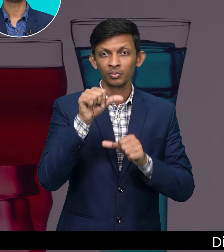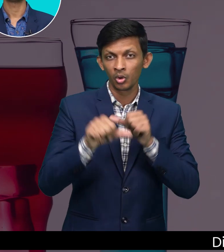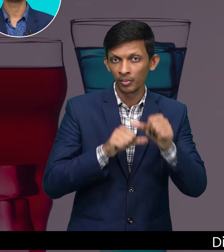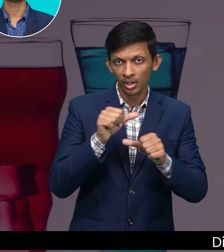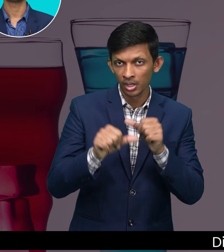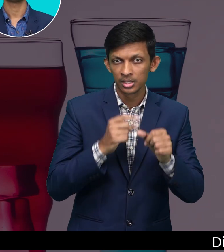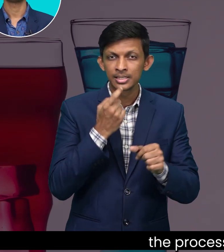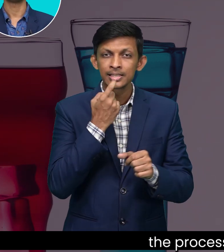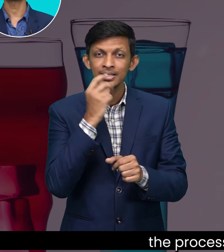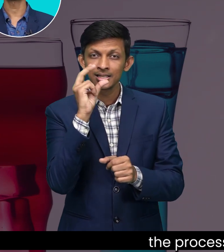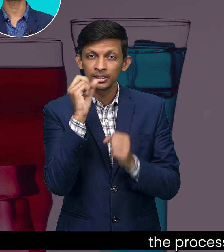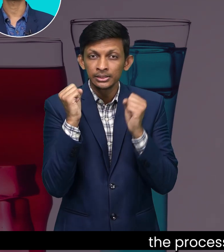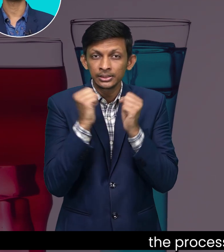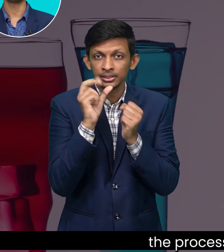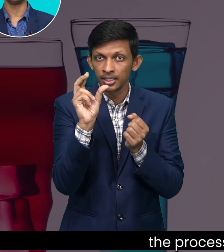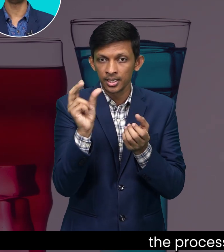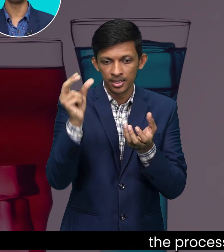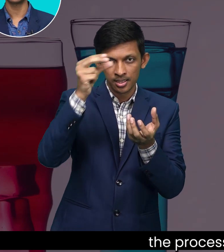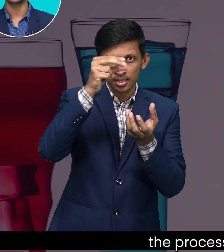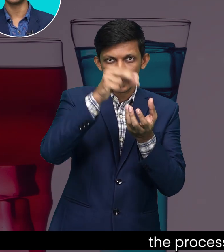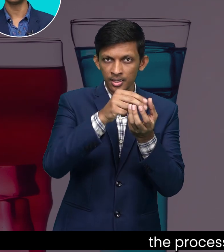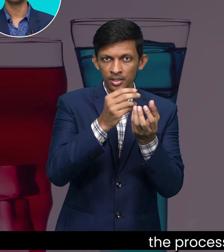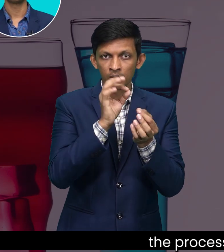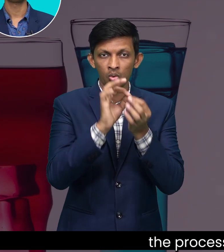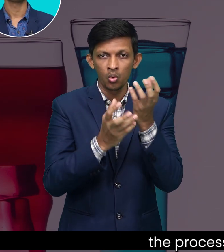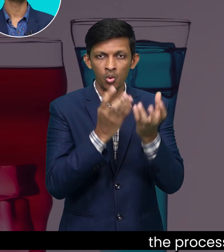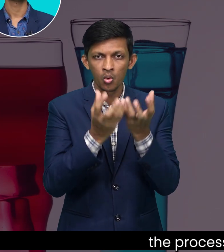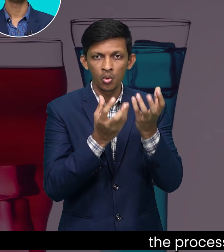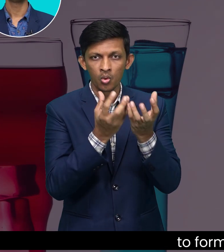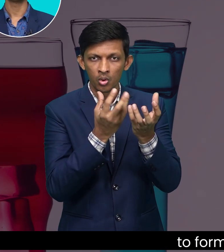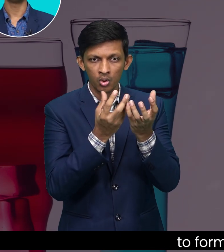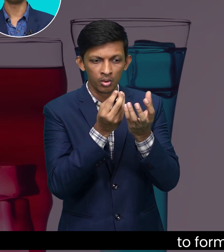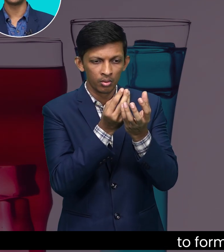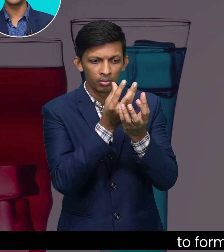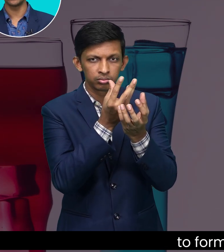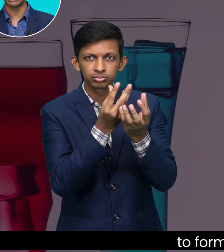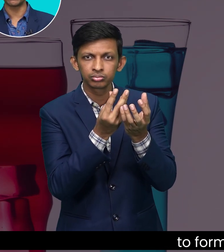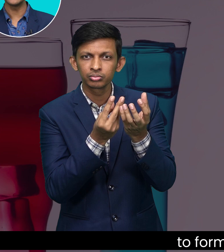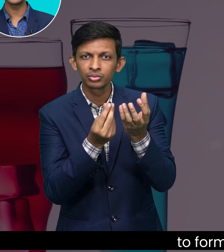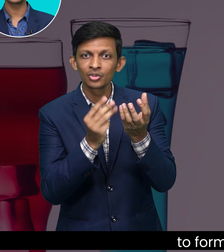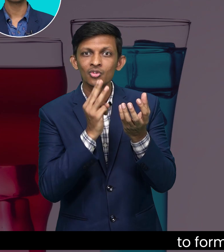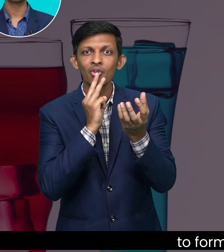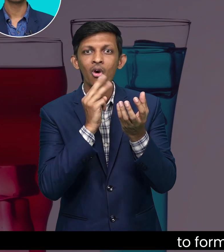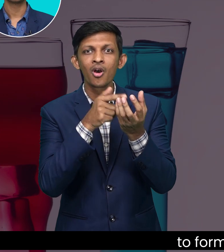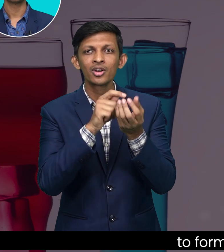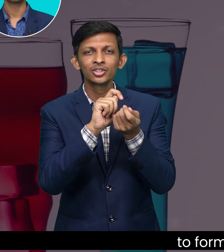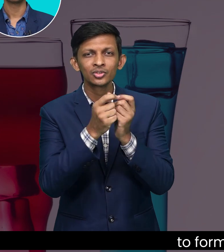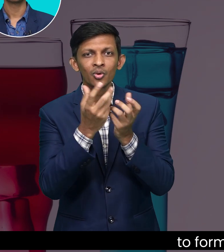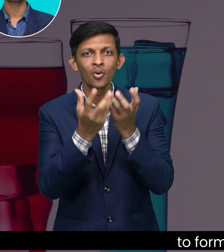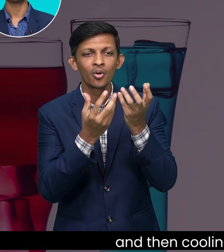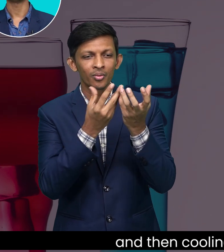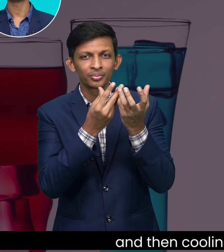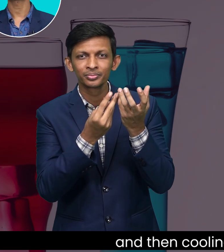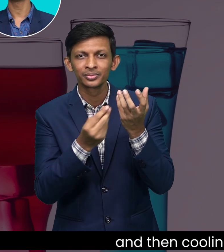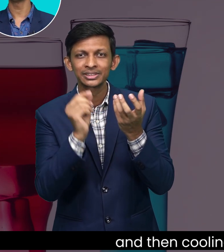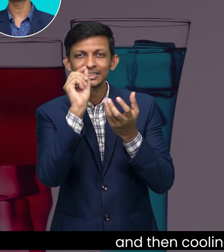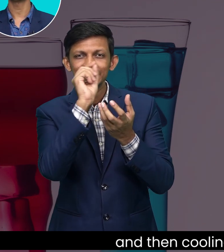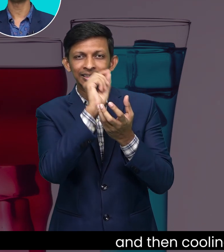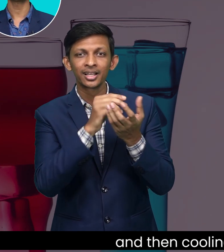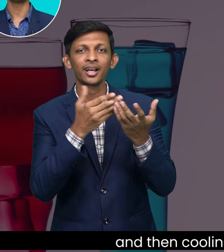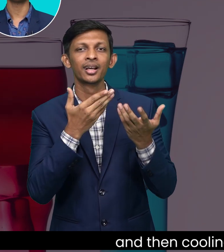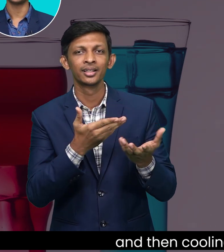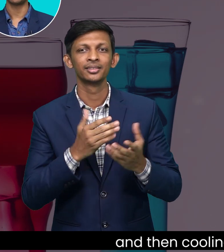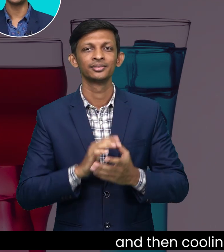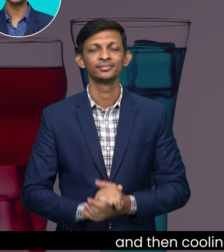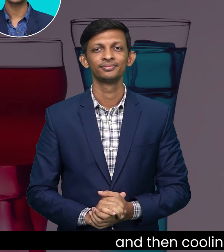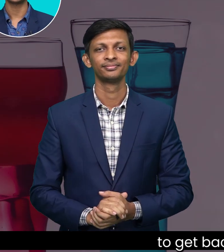Distillation, the process of heating water to form water vapors and then cooling the